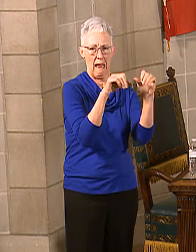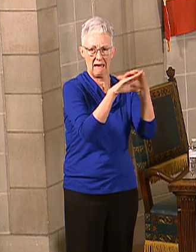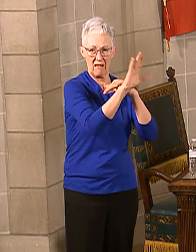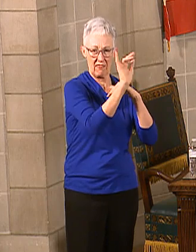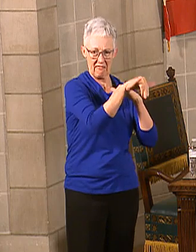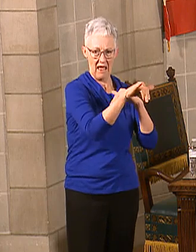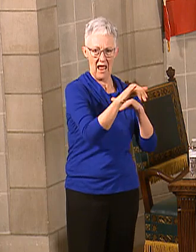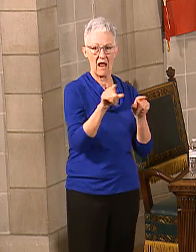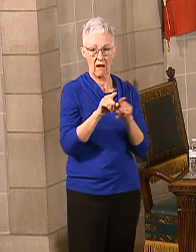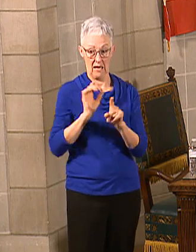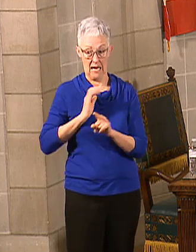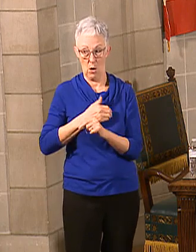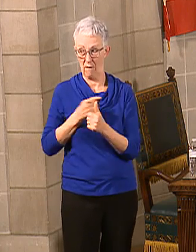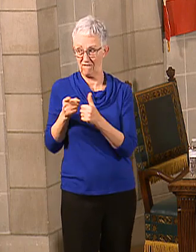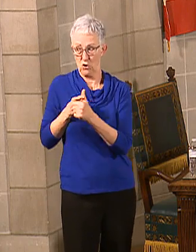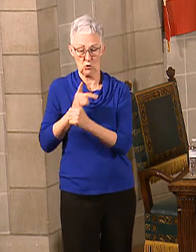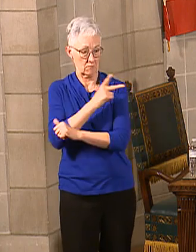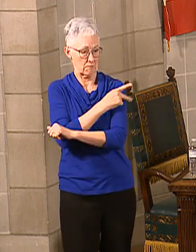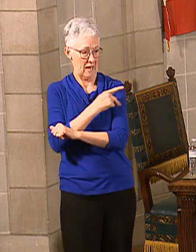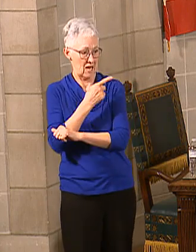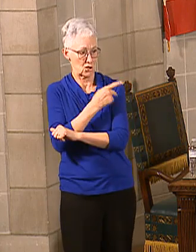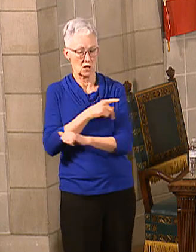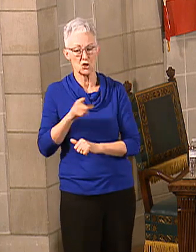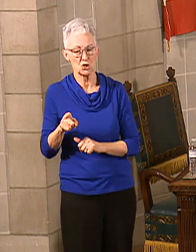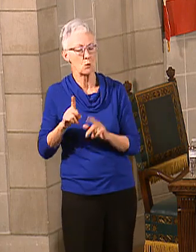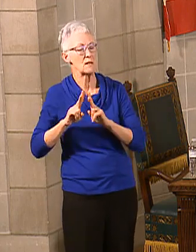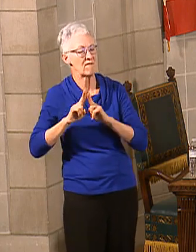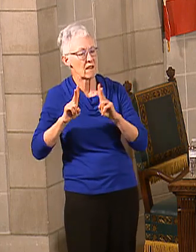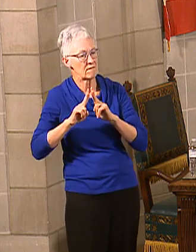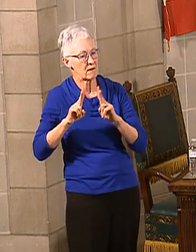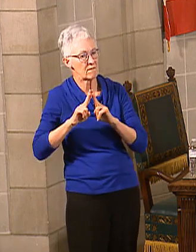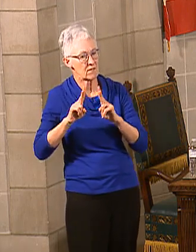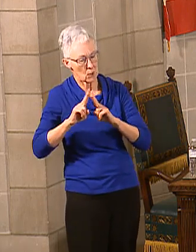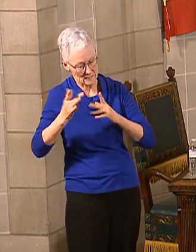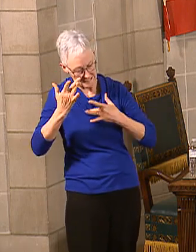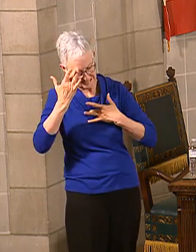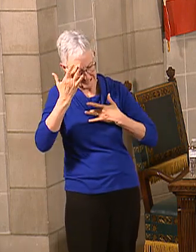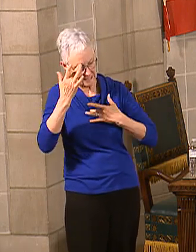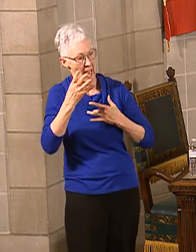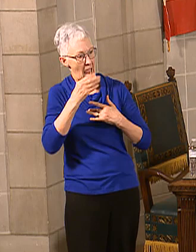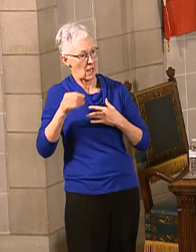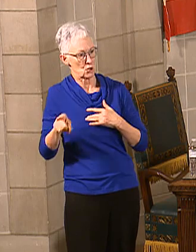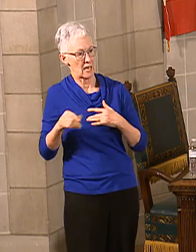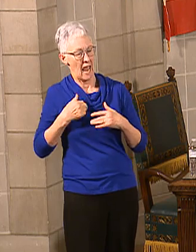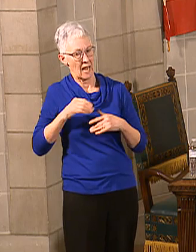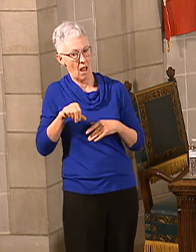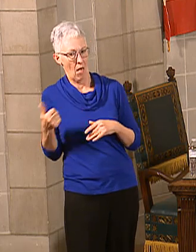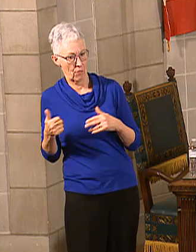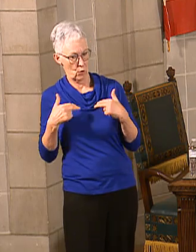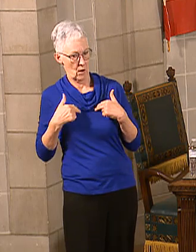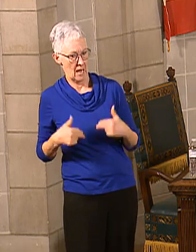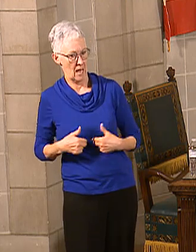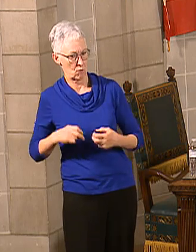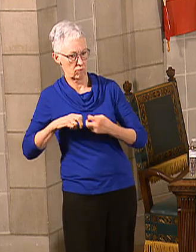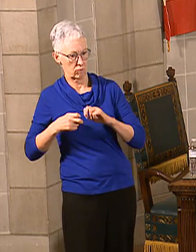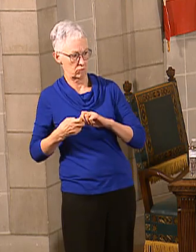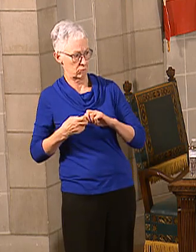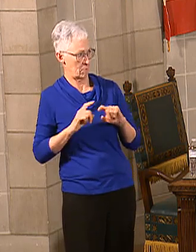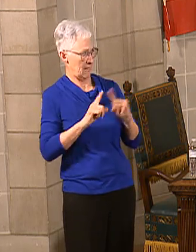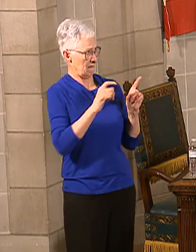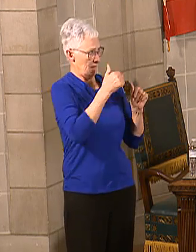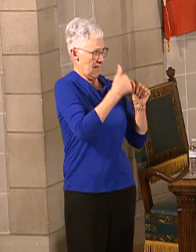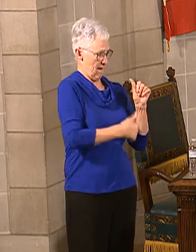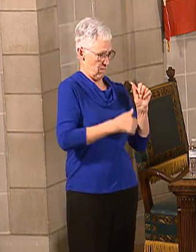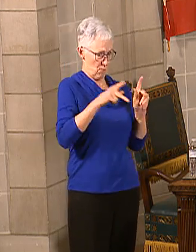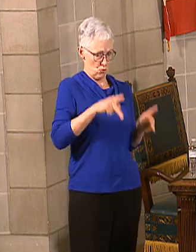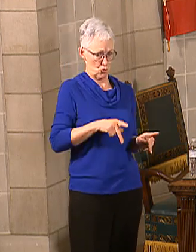very severe disease and underlying health conditions, which is why she was taken care of there. But certainly we don't have the room to take everybody who gets